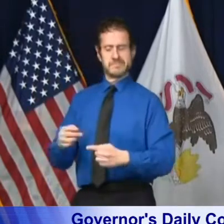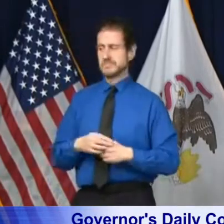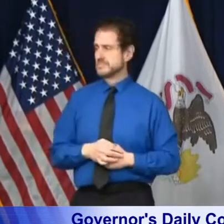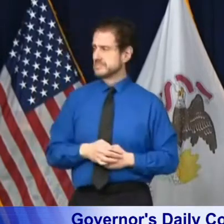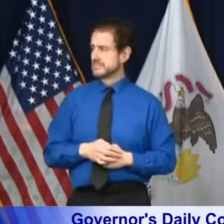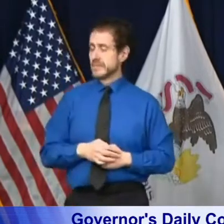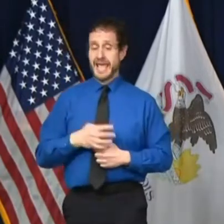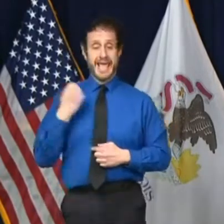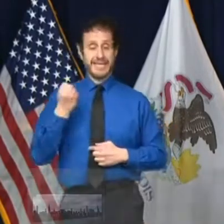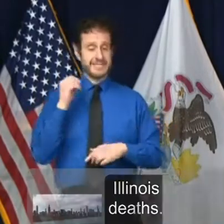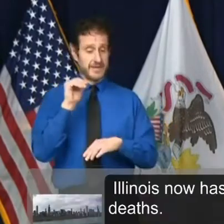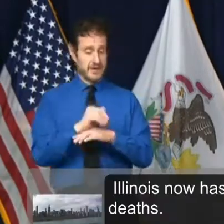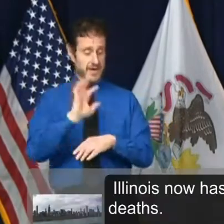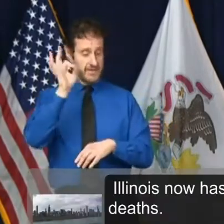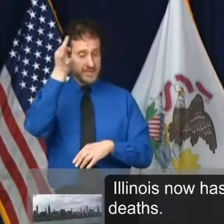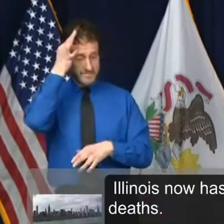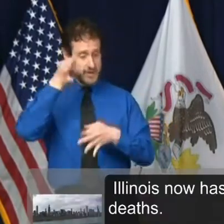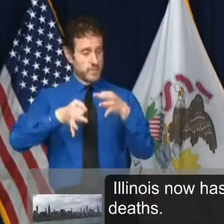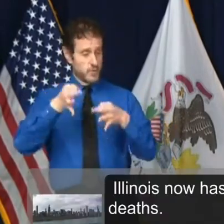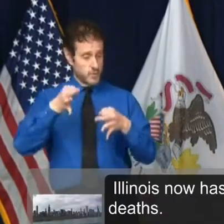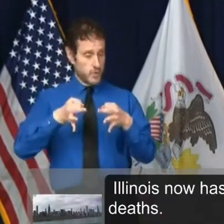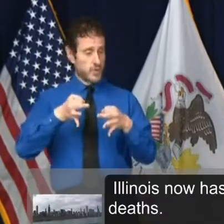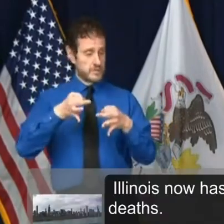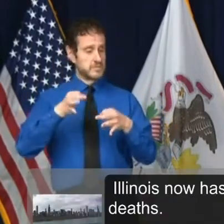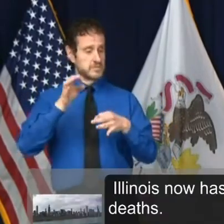night's federal court ruling in the Beloved Church case?